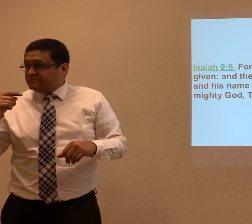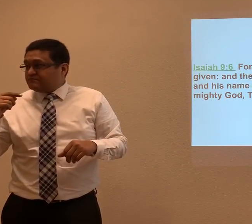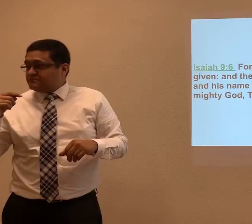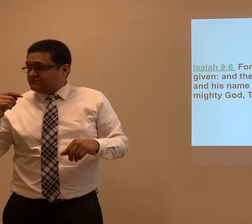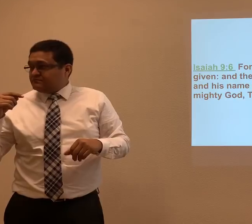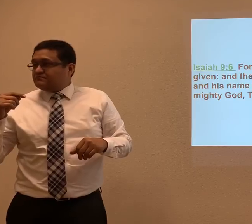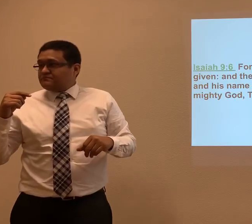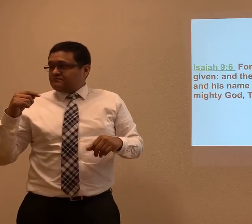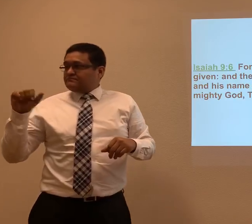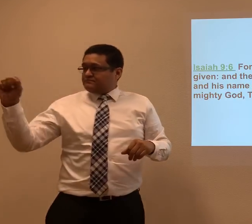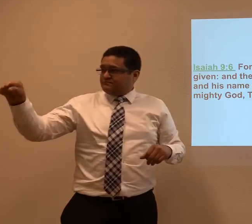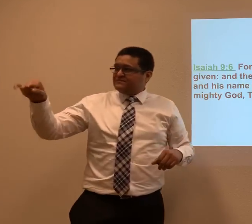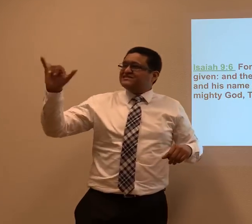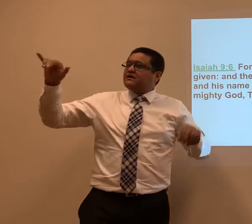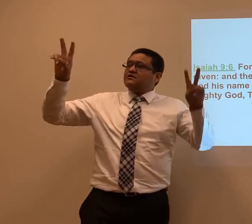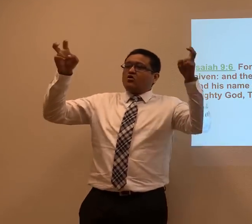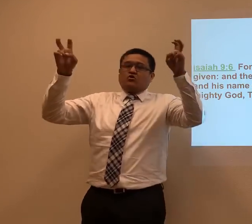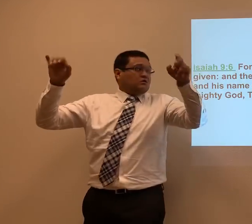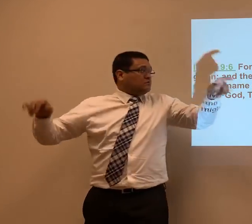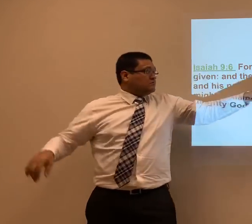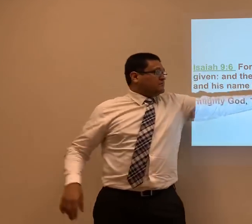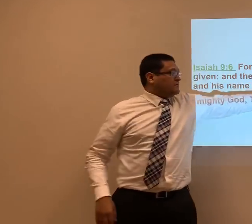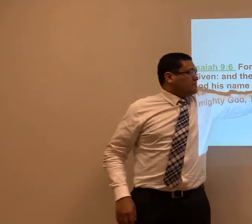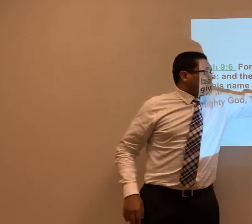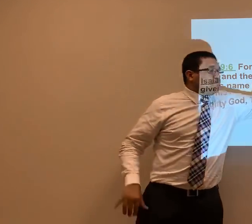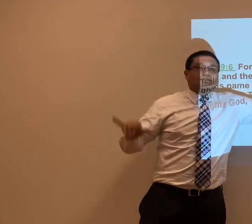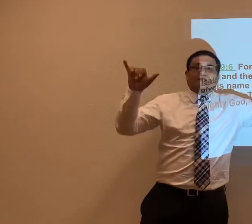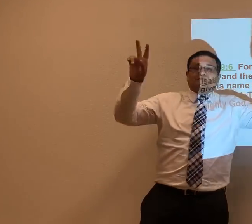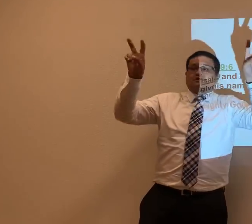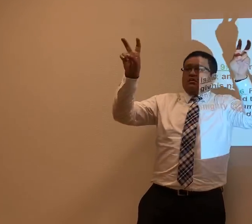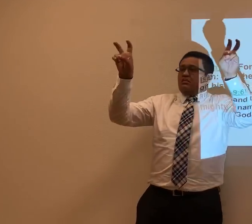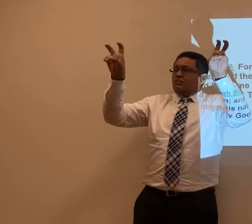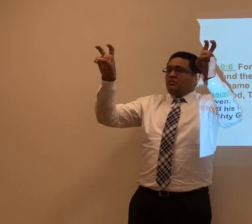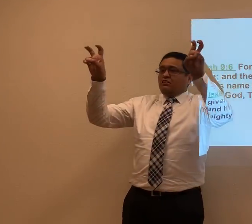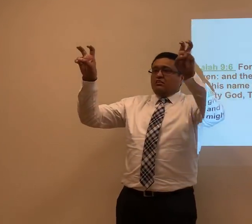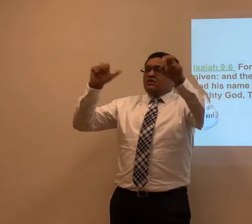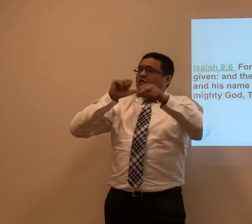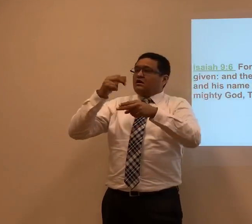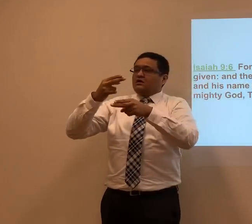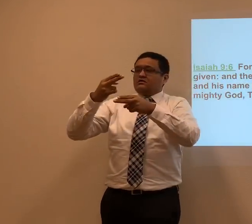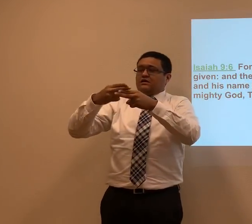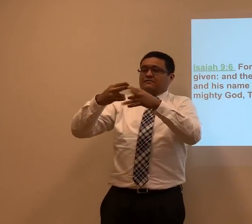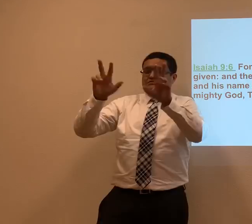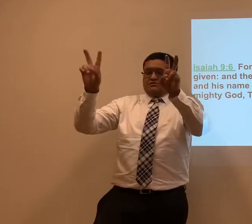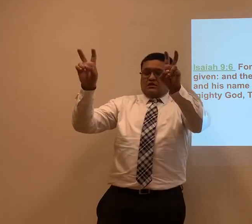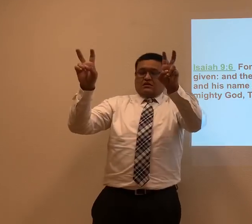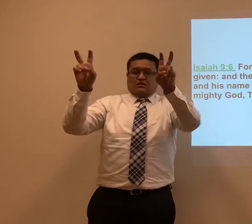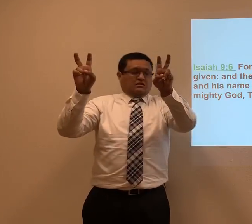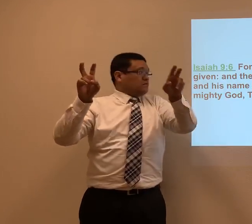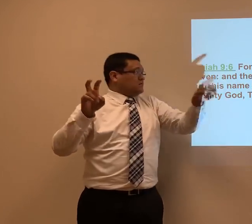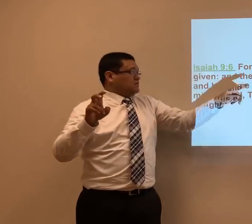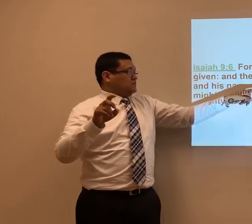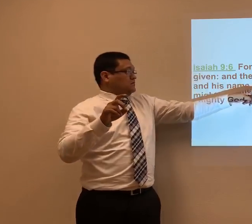Yeah, take away the comma. Take away the comma, it would be wonderful counselor. But these are all like basically like titles.